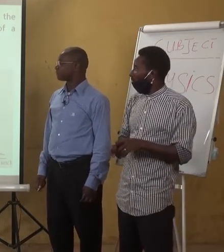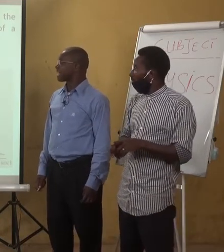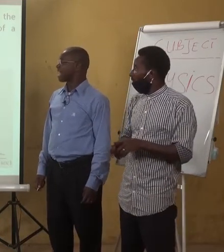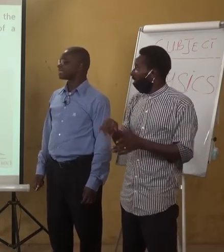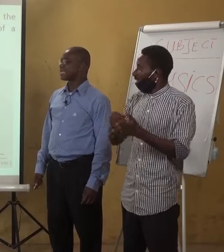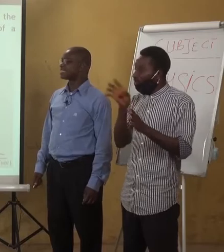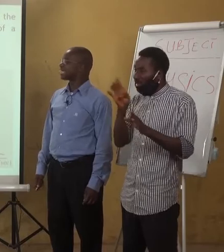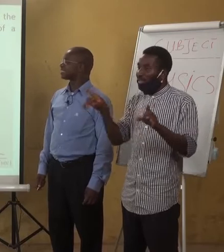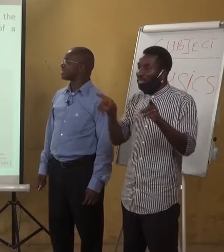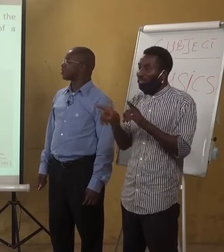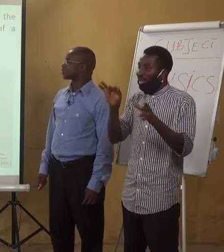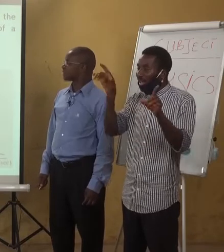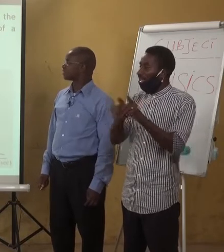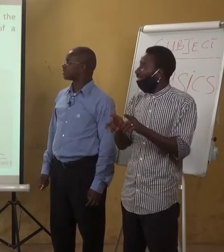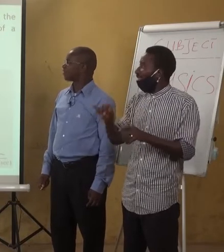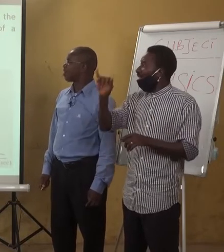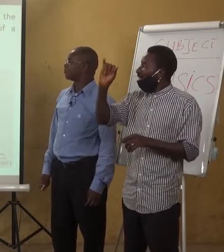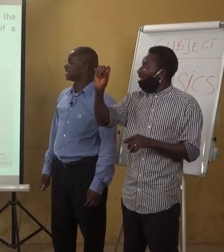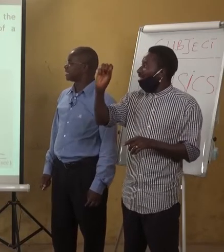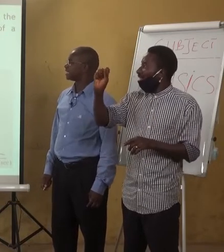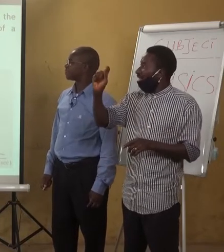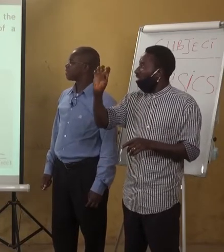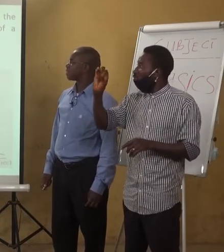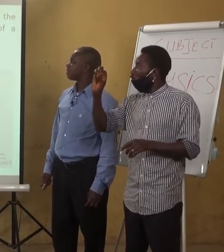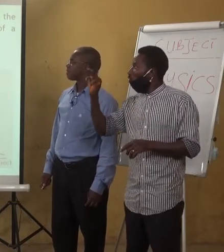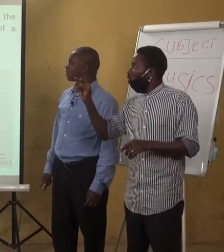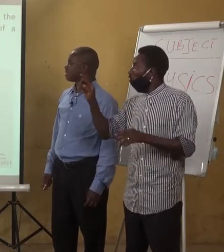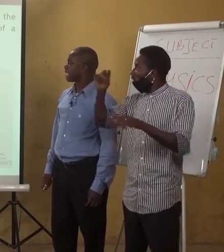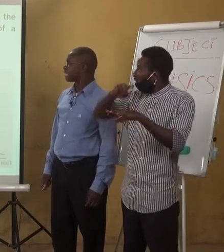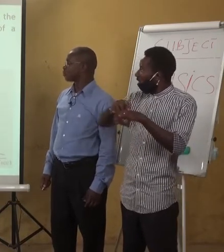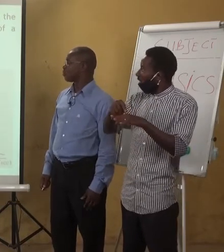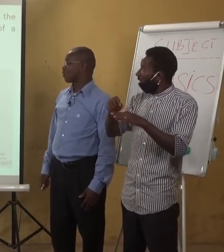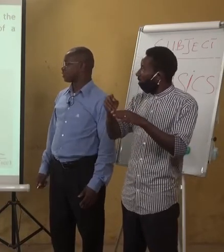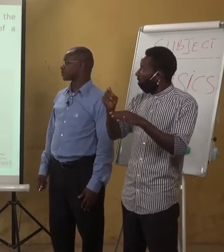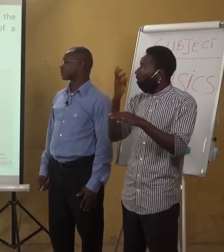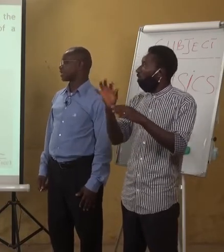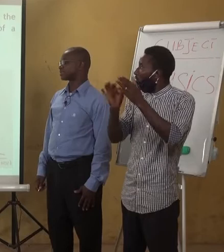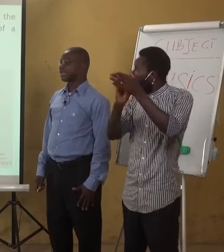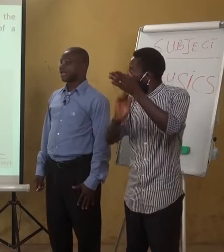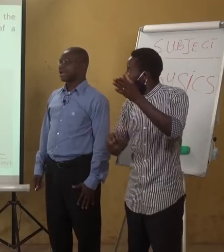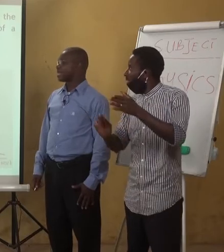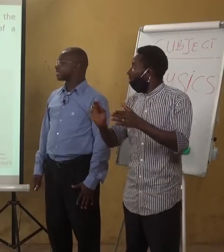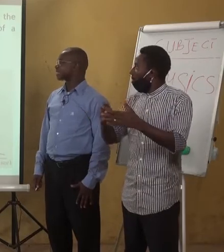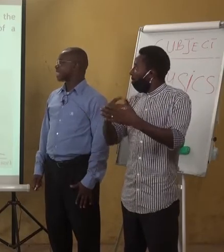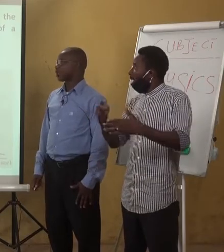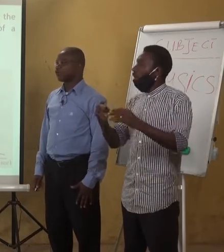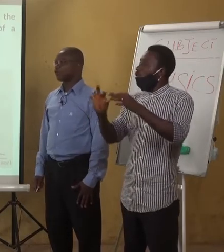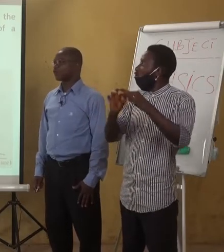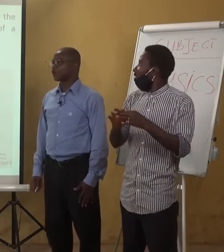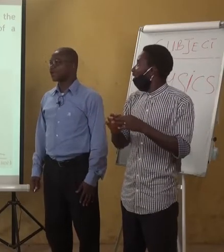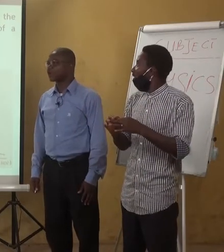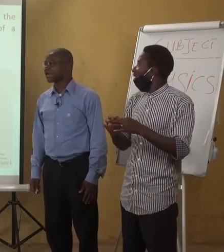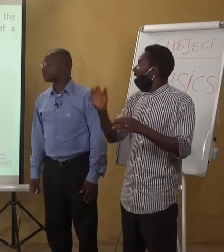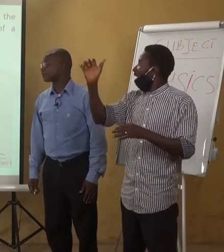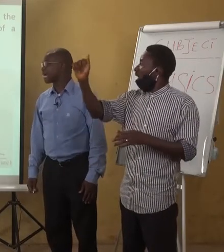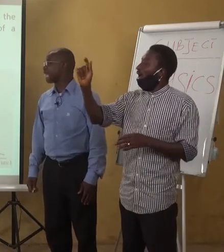can be defined as the instantaneous rate of decay per unit atom of a substance. There is a curve